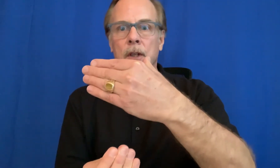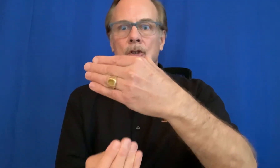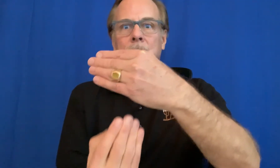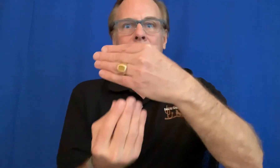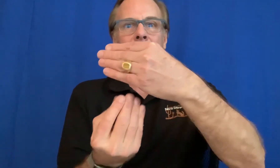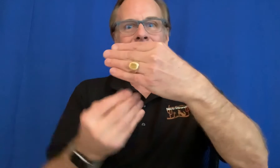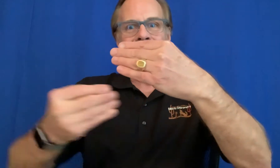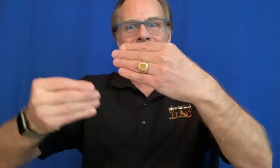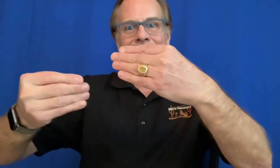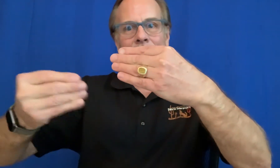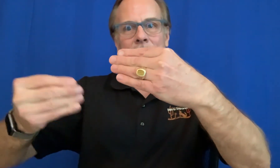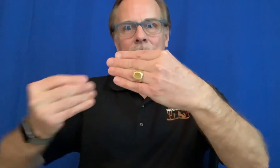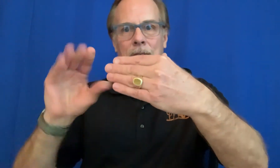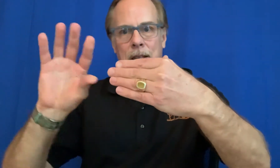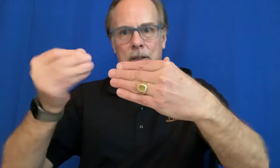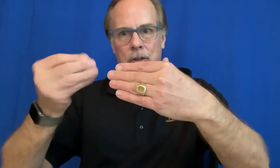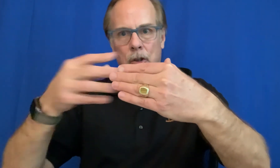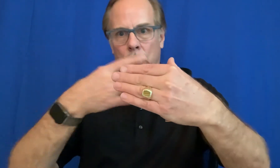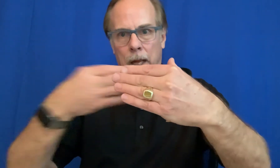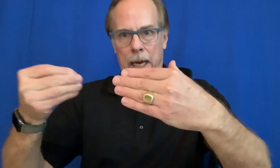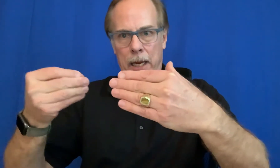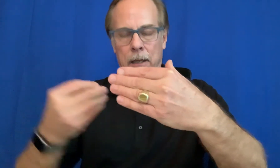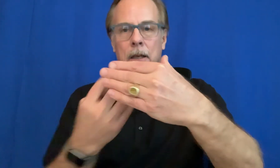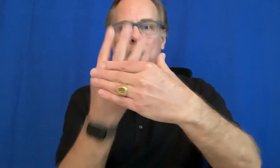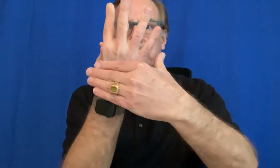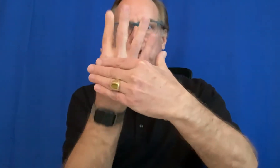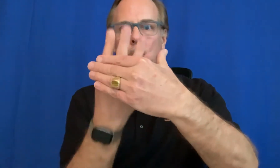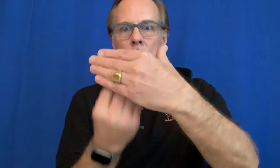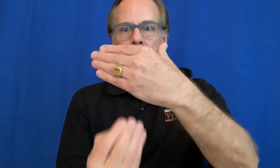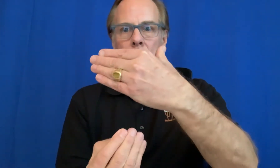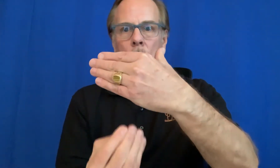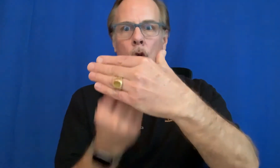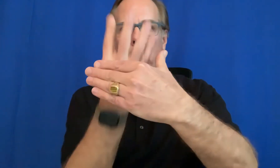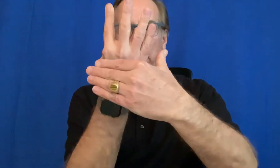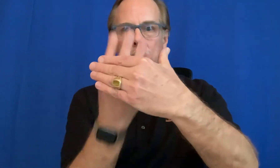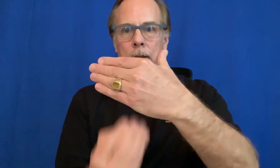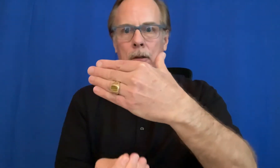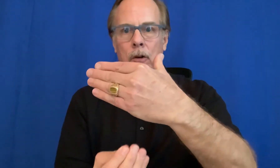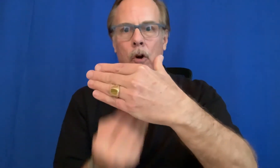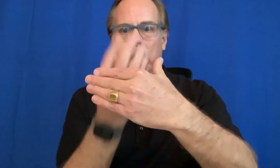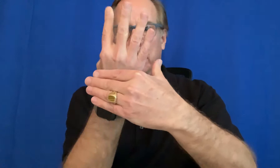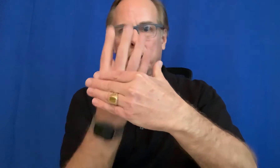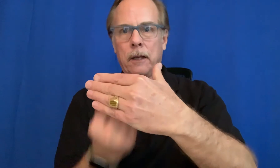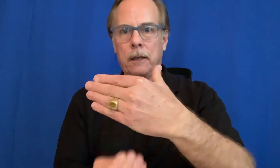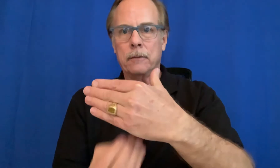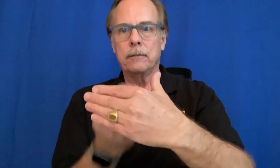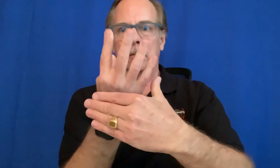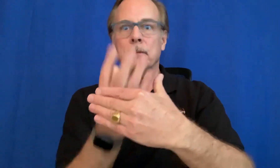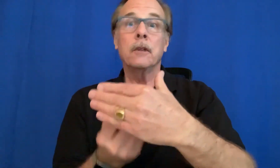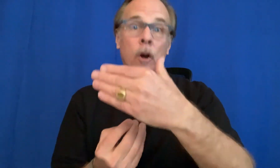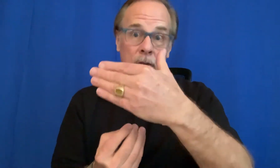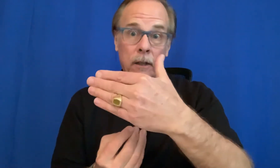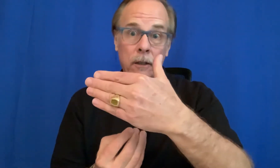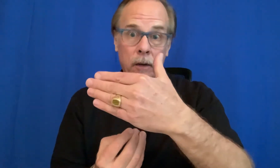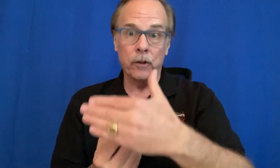finishing in the and hand, and. So gone like that. hopefully not covering your